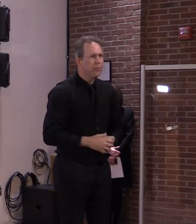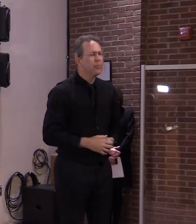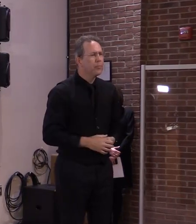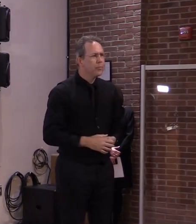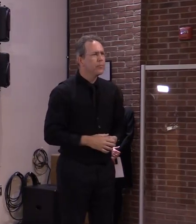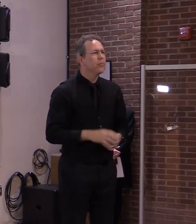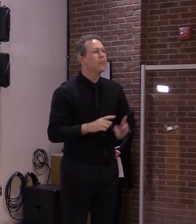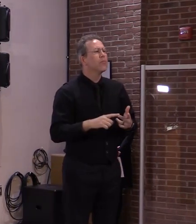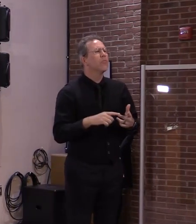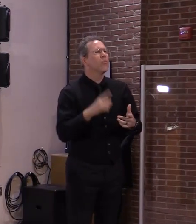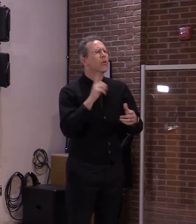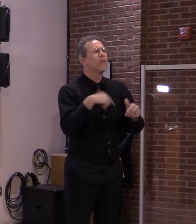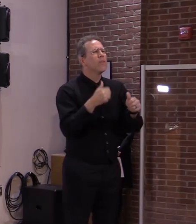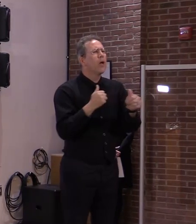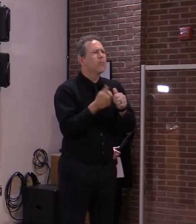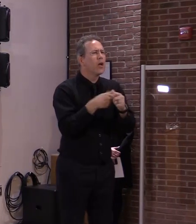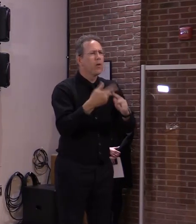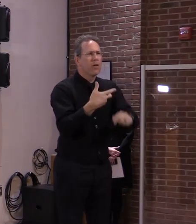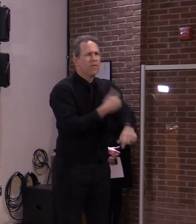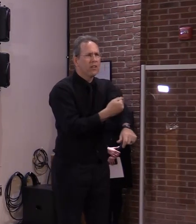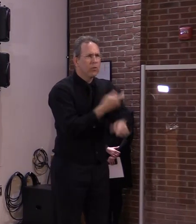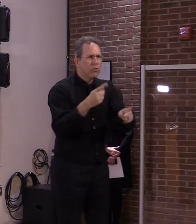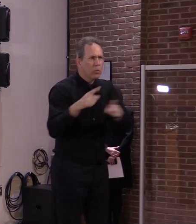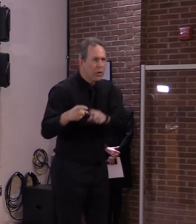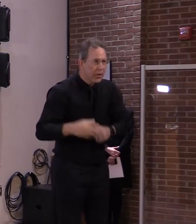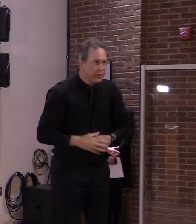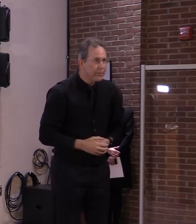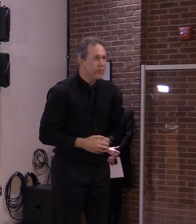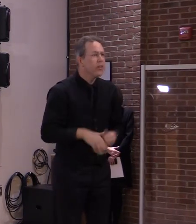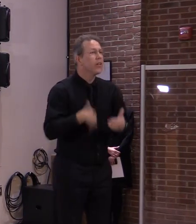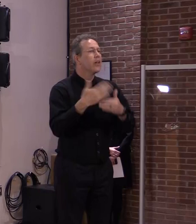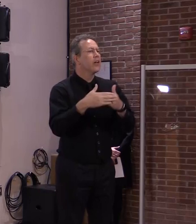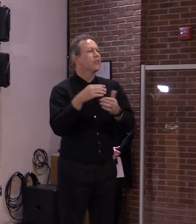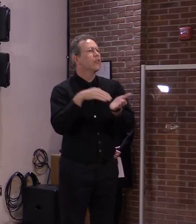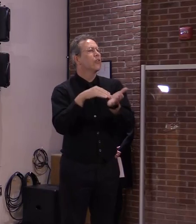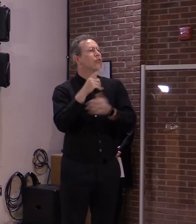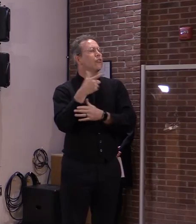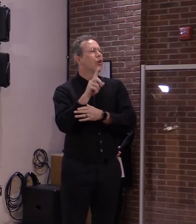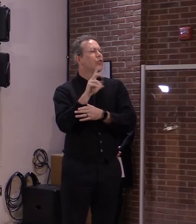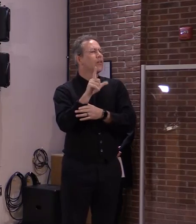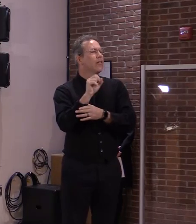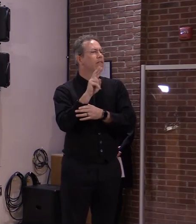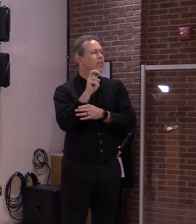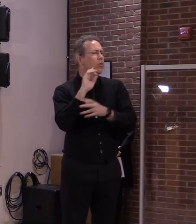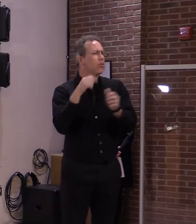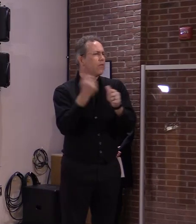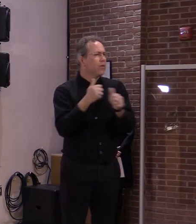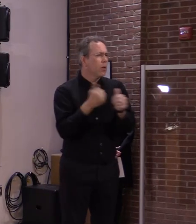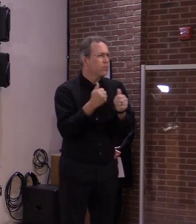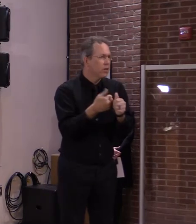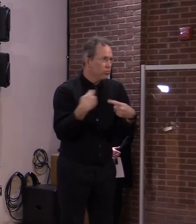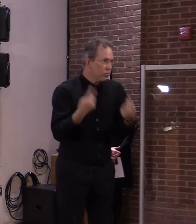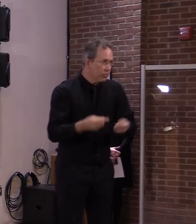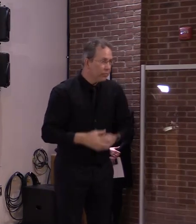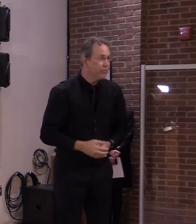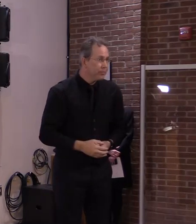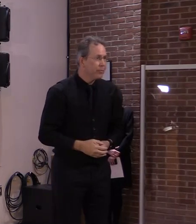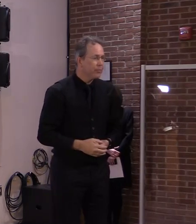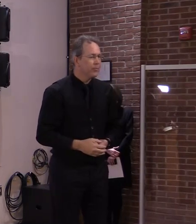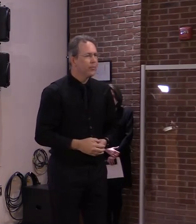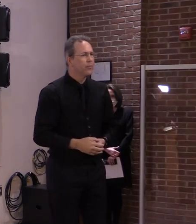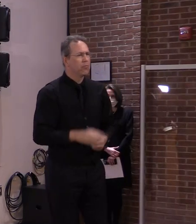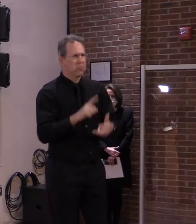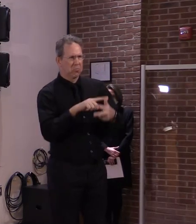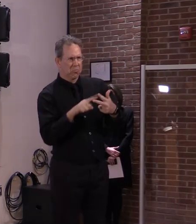vaccination program. And then, of course, Dr. Levine providing his usual health update. Our recent COVID-19